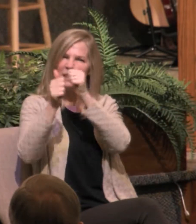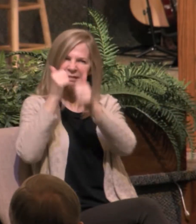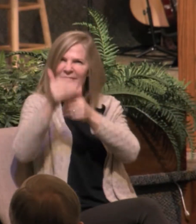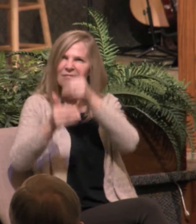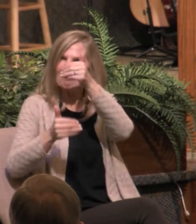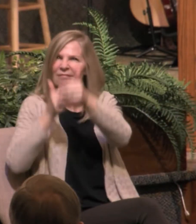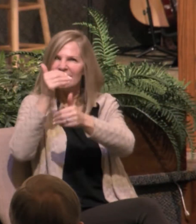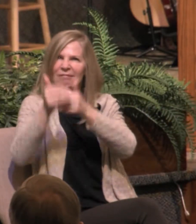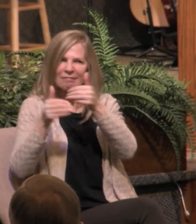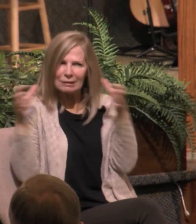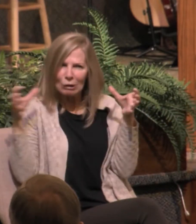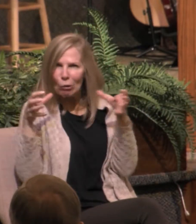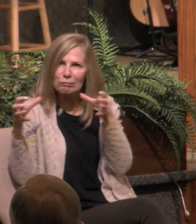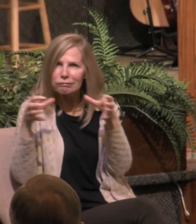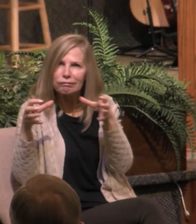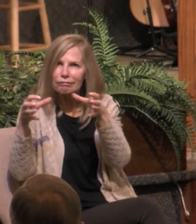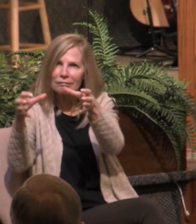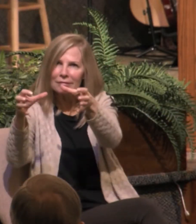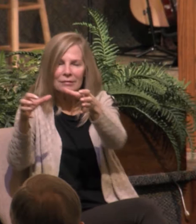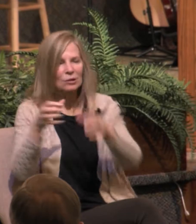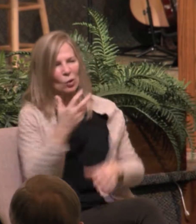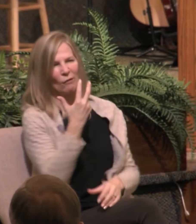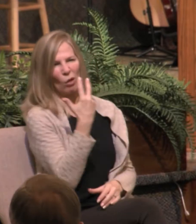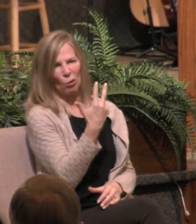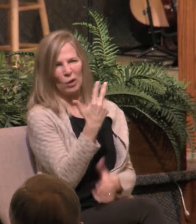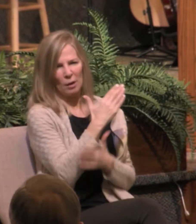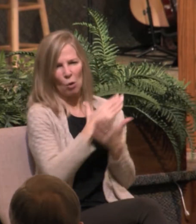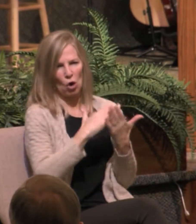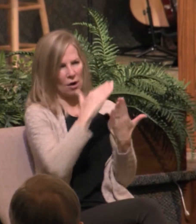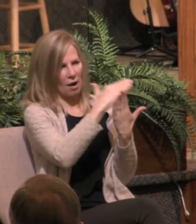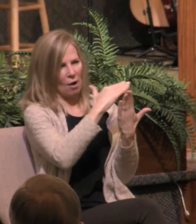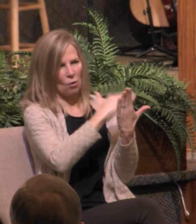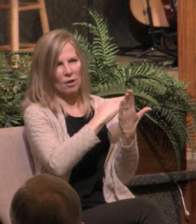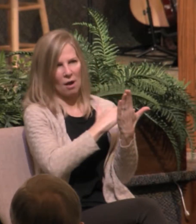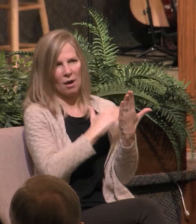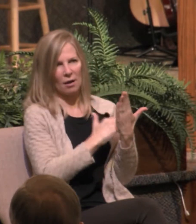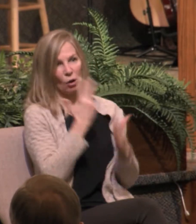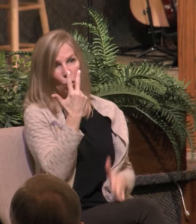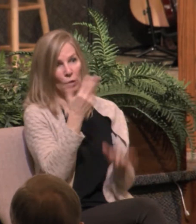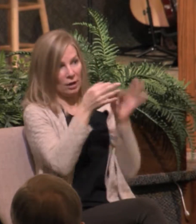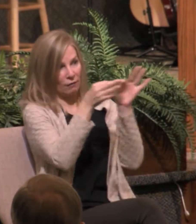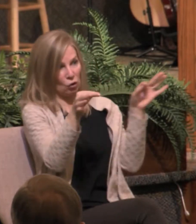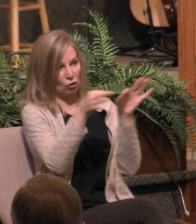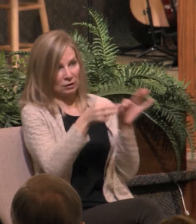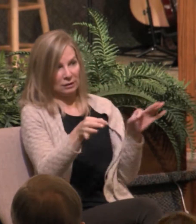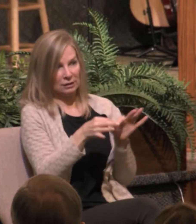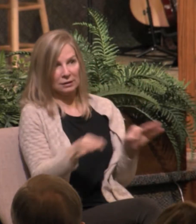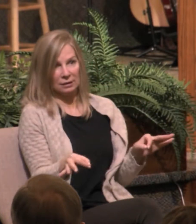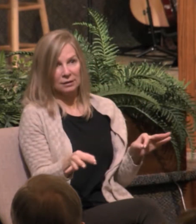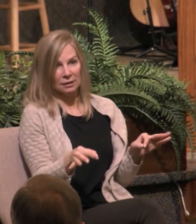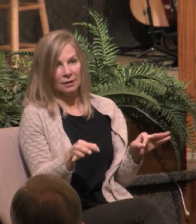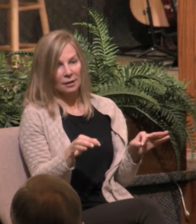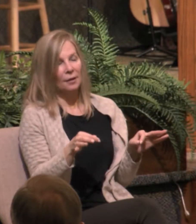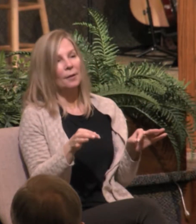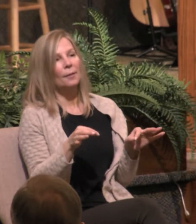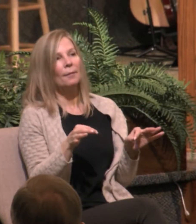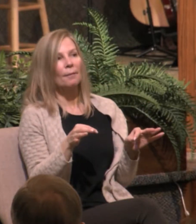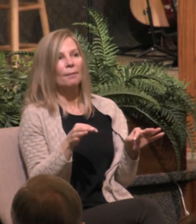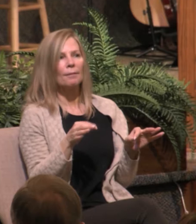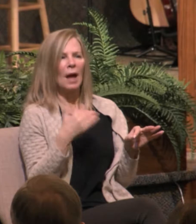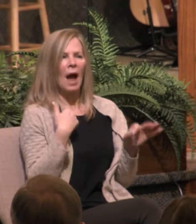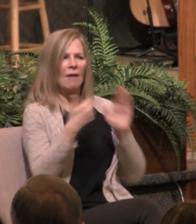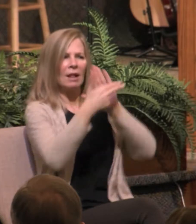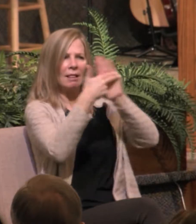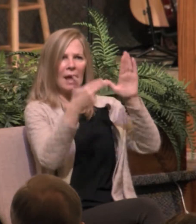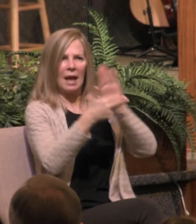together. And so I have a three-part outline of our text this morning, three verses. Each one's going to be a point of the outline. And I have it labeled